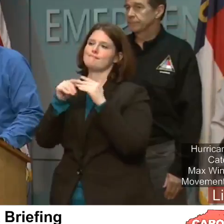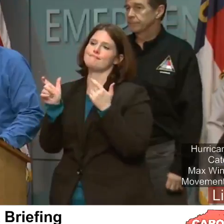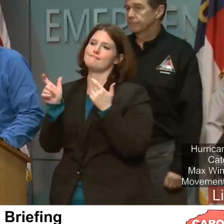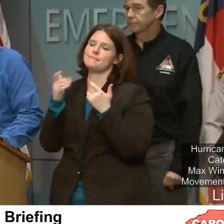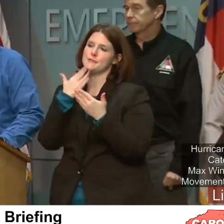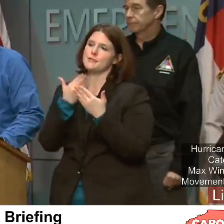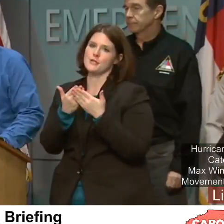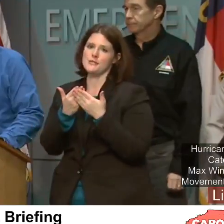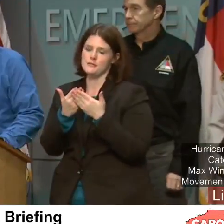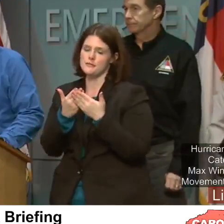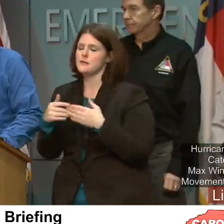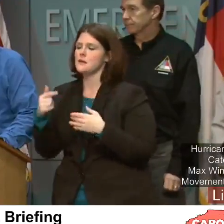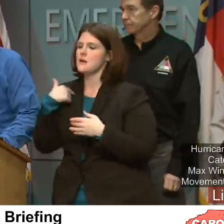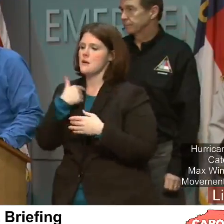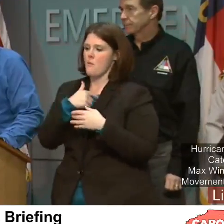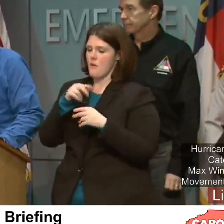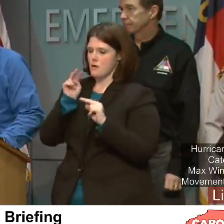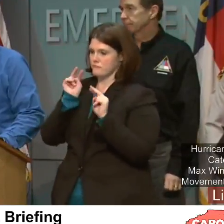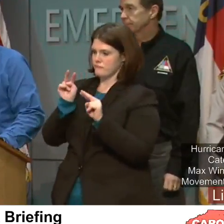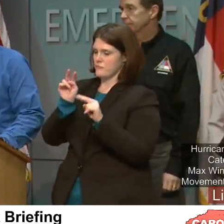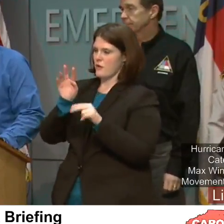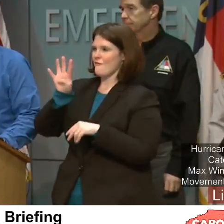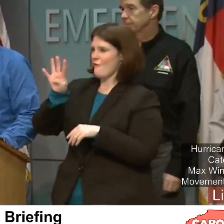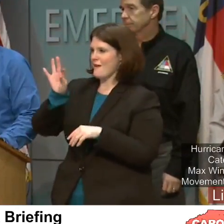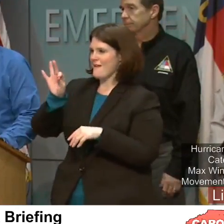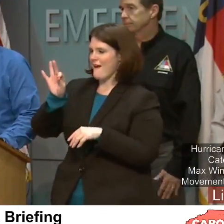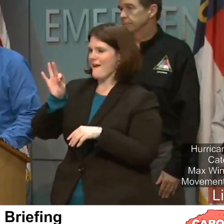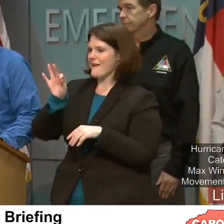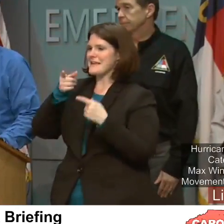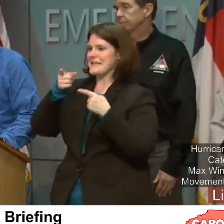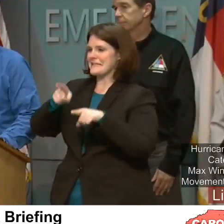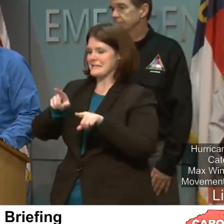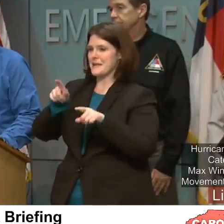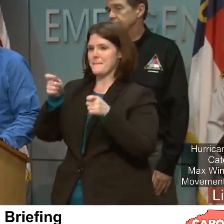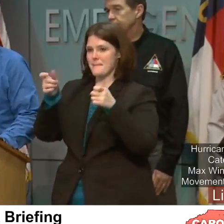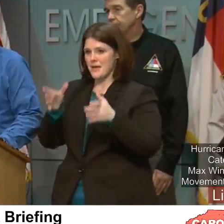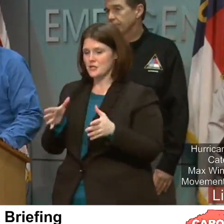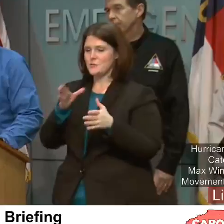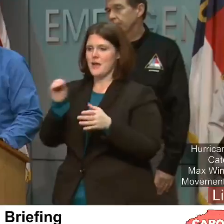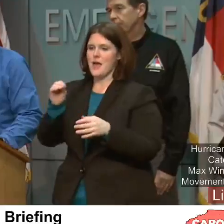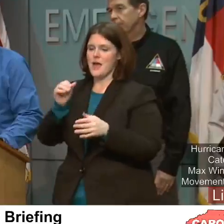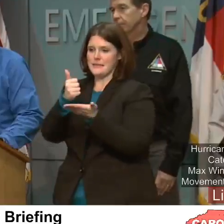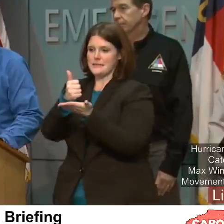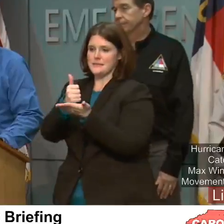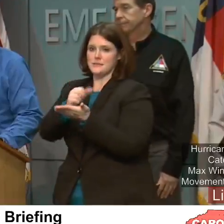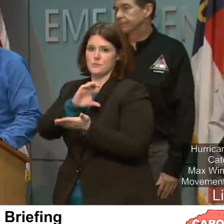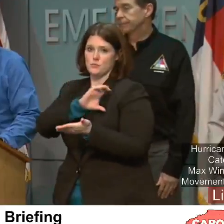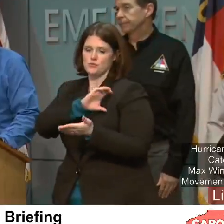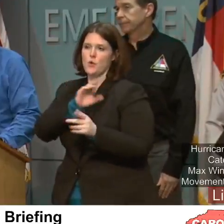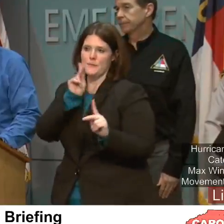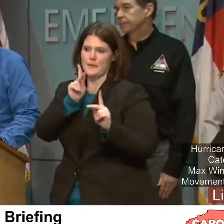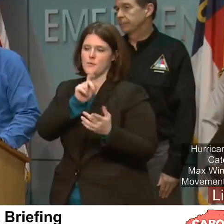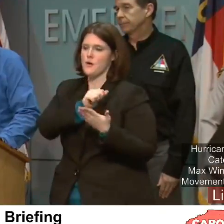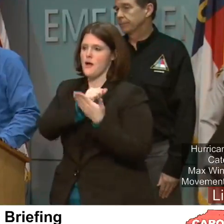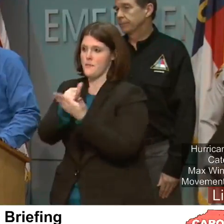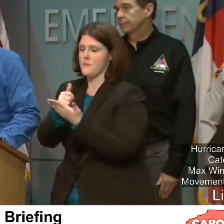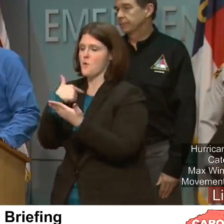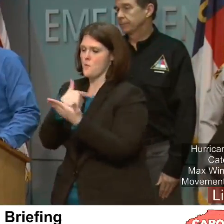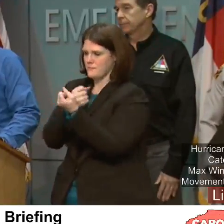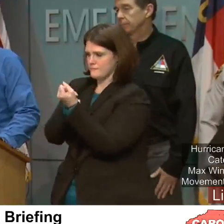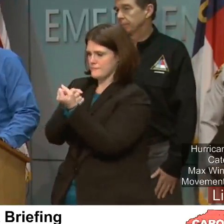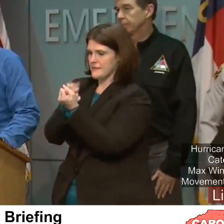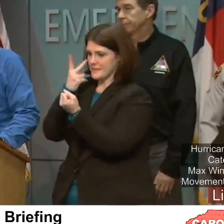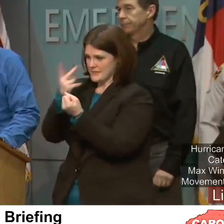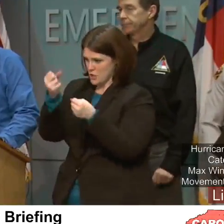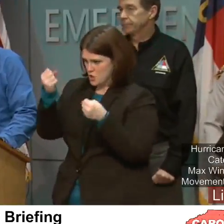across those routes with 49 incident management and assistance patrols, and those are events where we're supporting